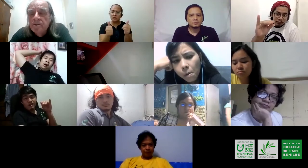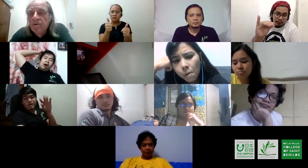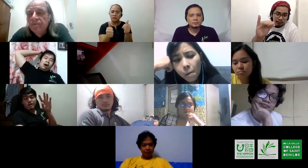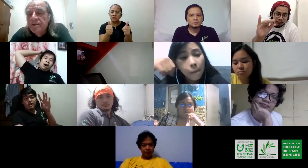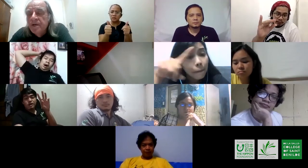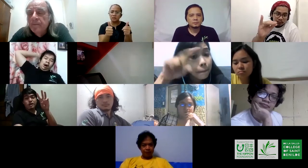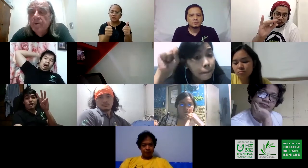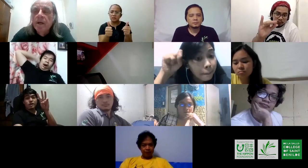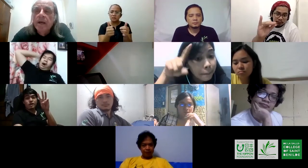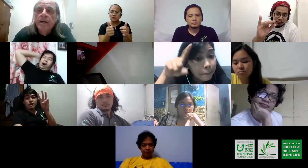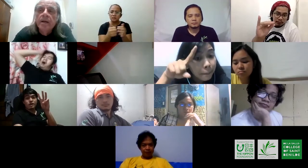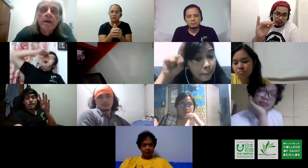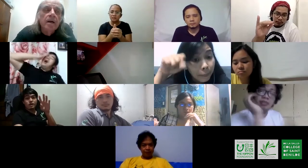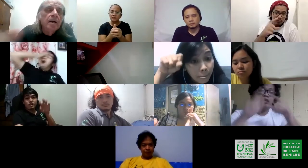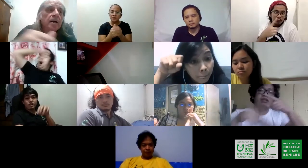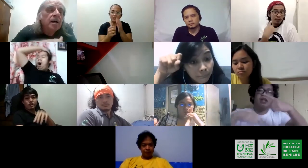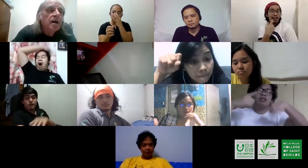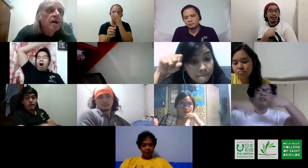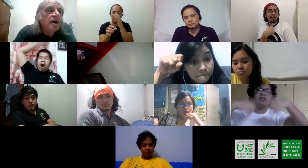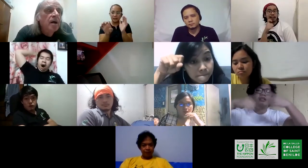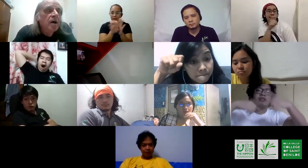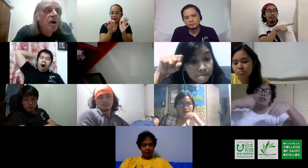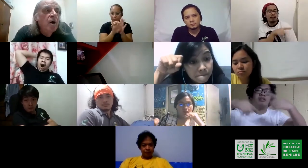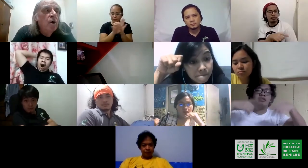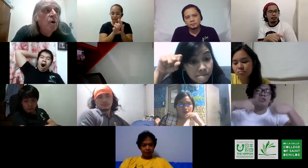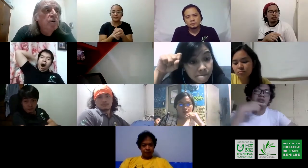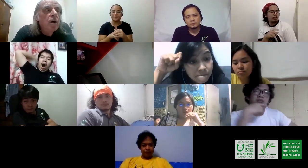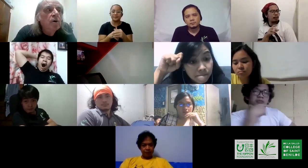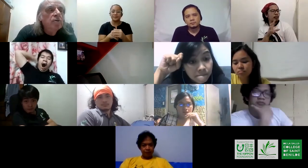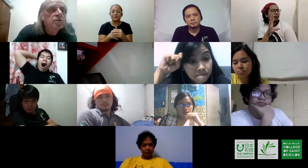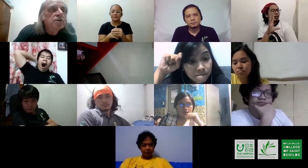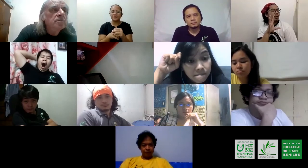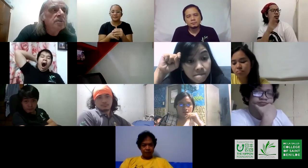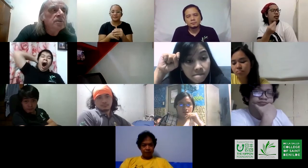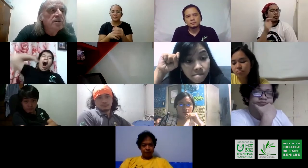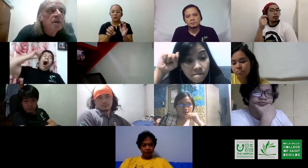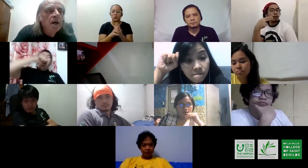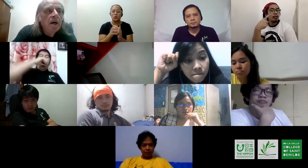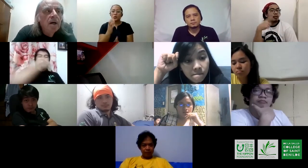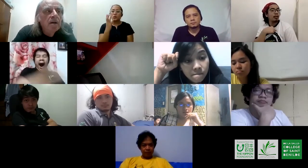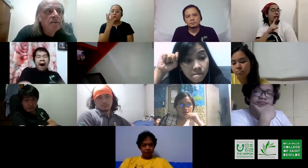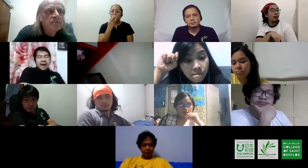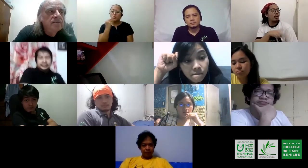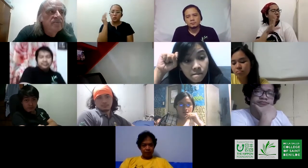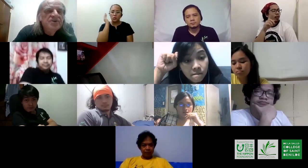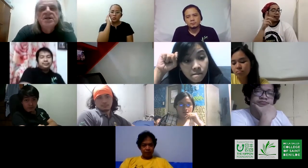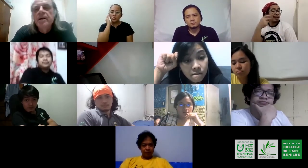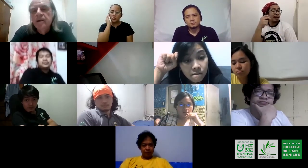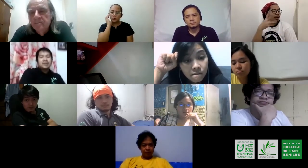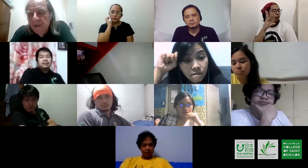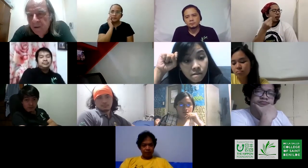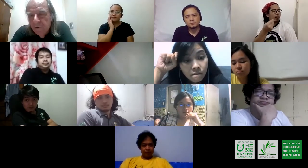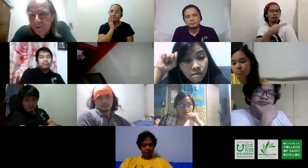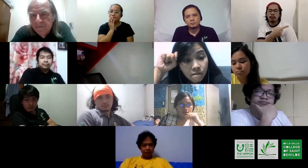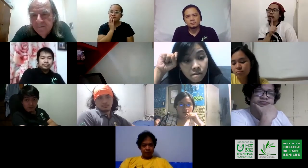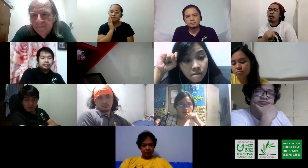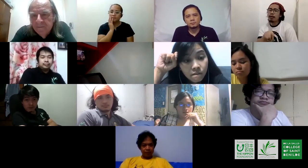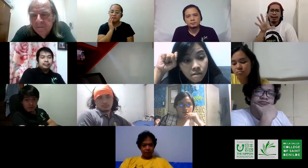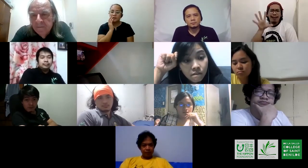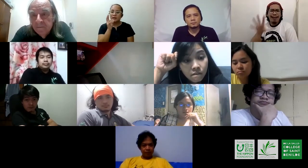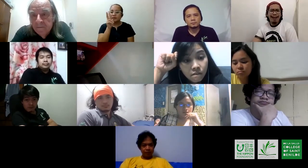Okay, so for example, like, who knows uh, Visayan